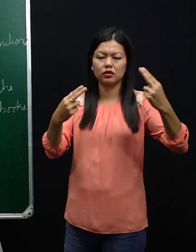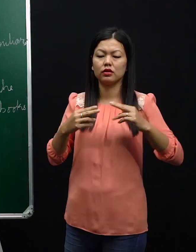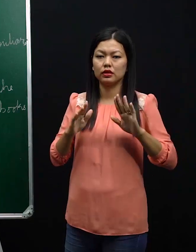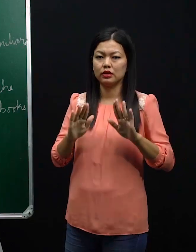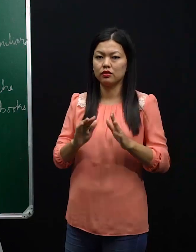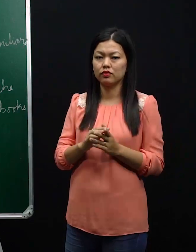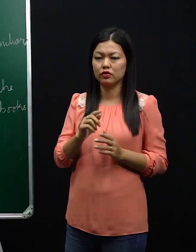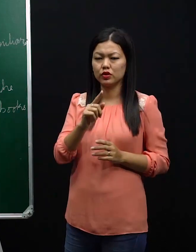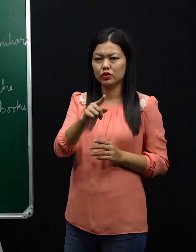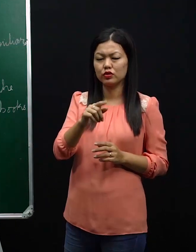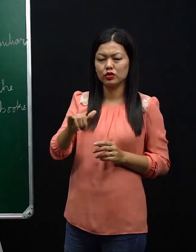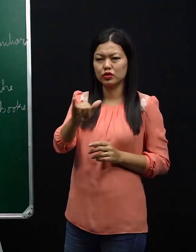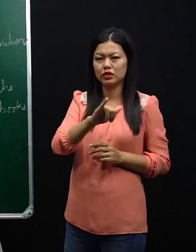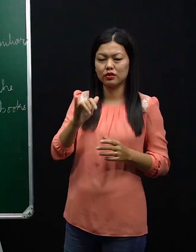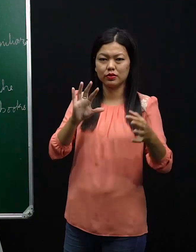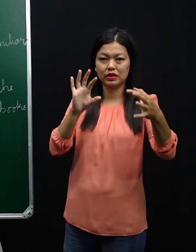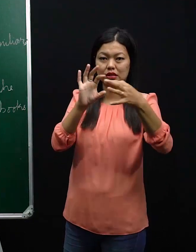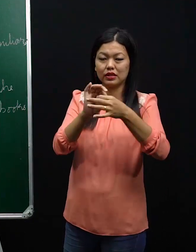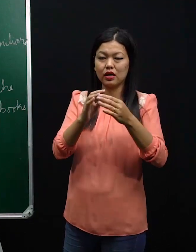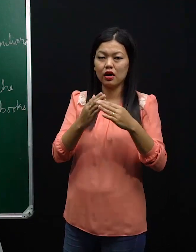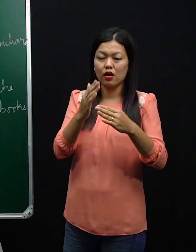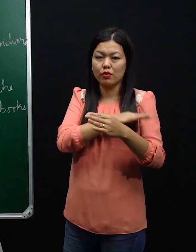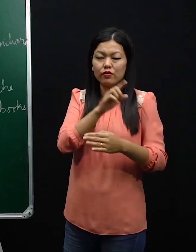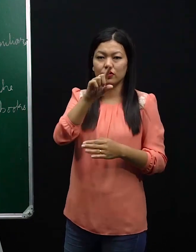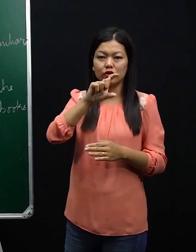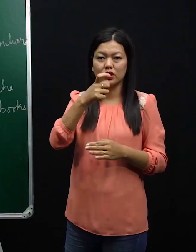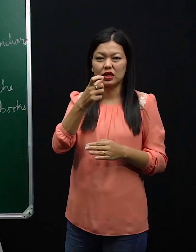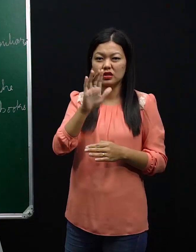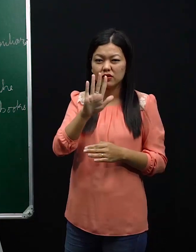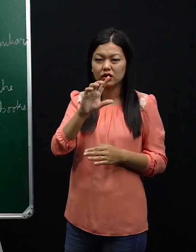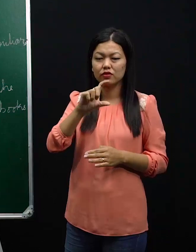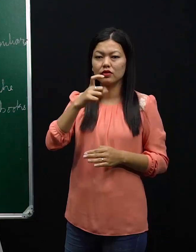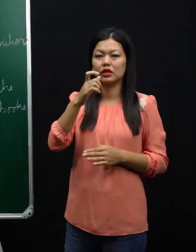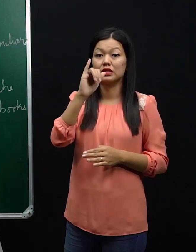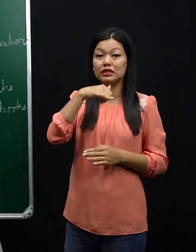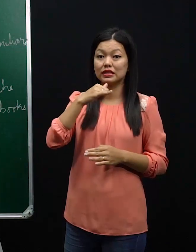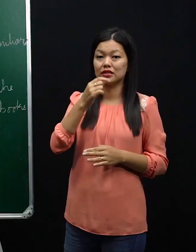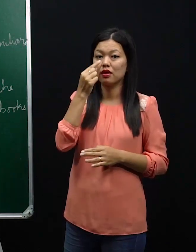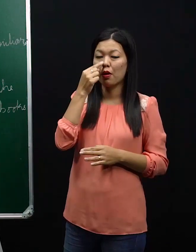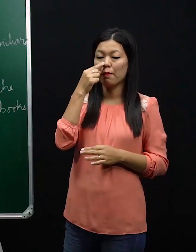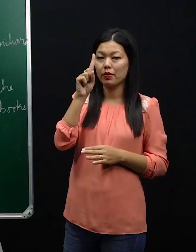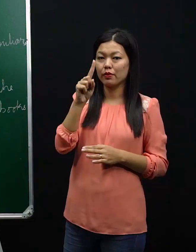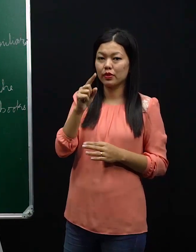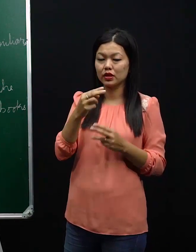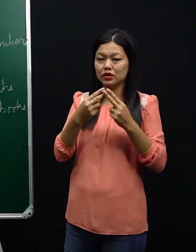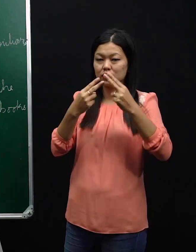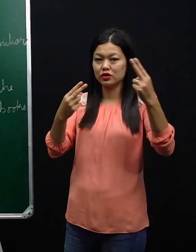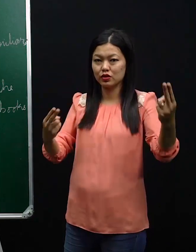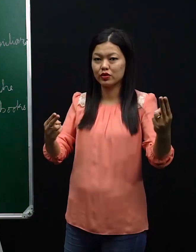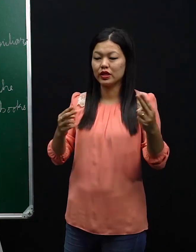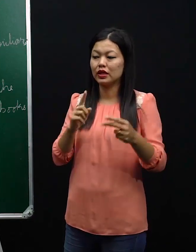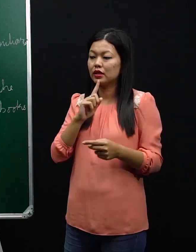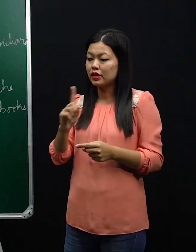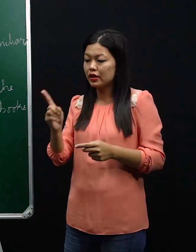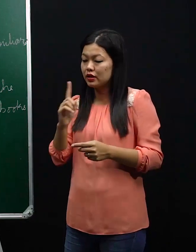little younger, before you reach class 8, maybe class 5, 6. And now we know a person will keep growing. And so the